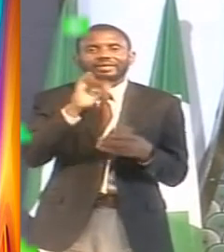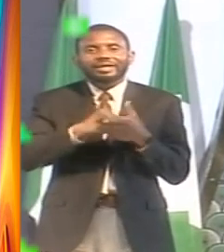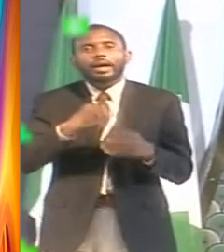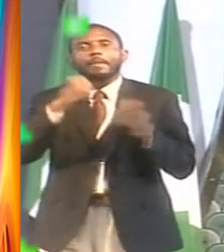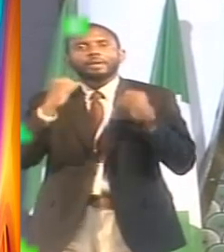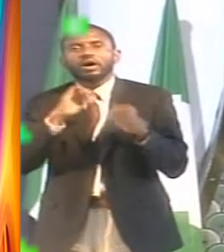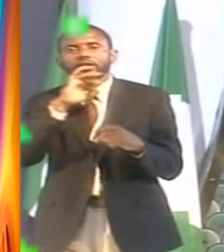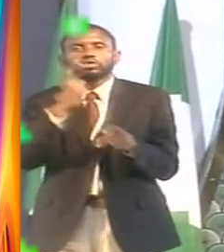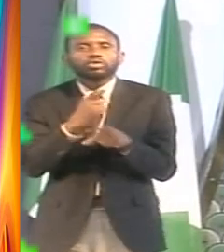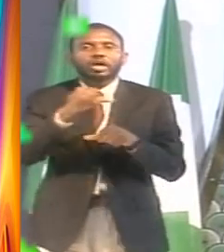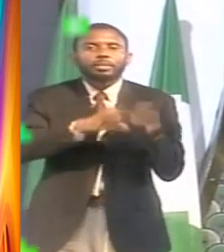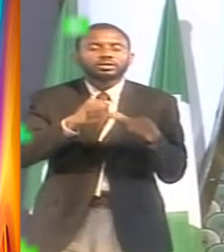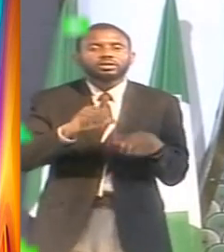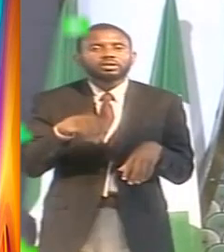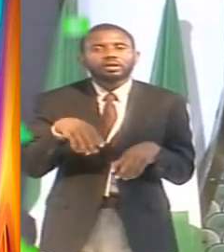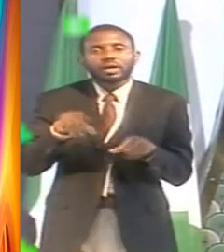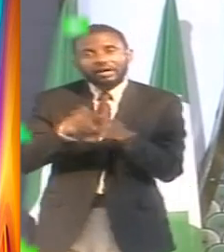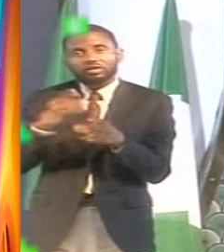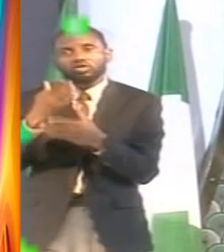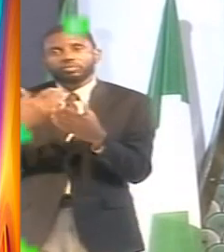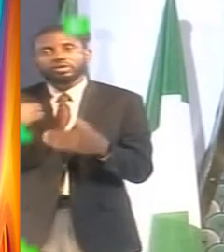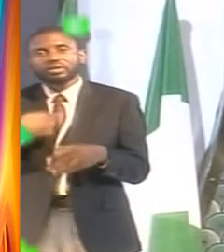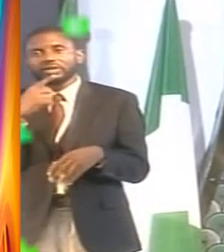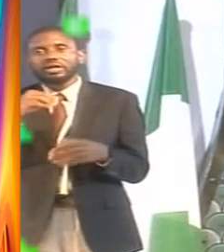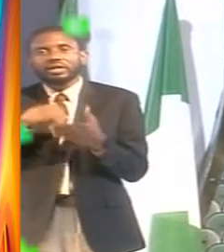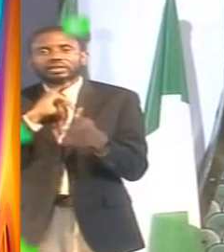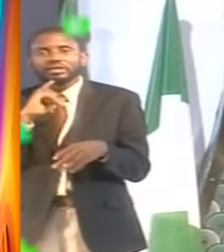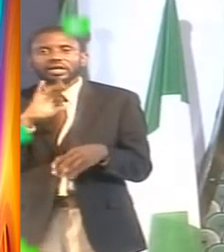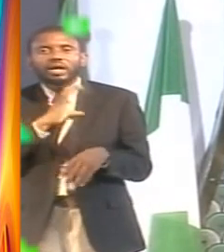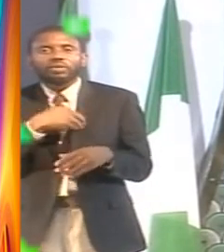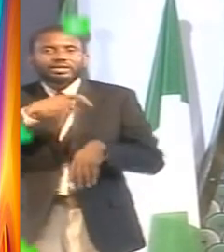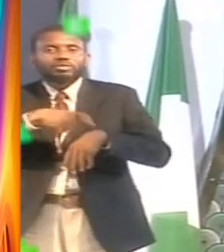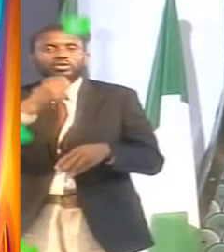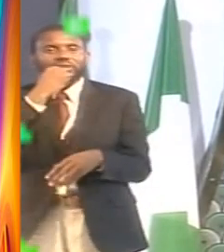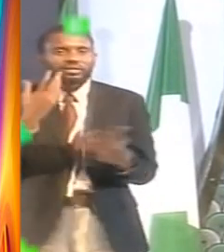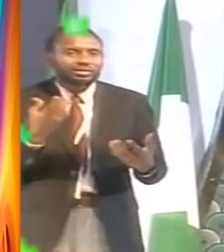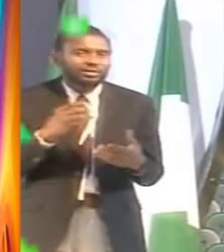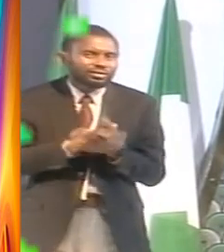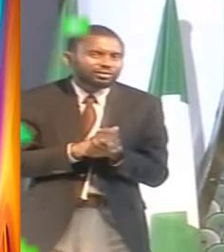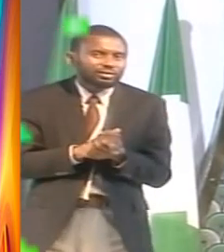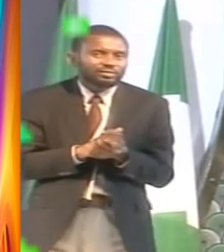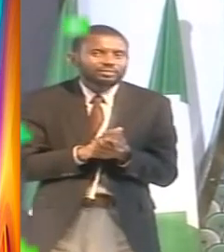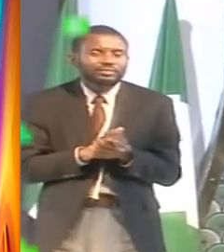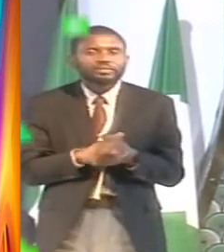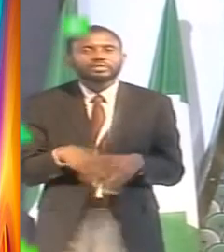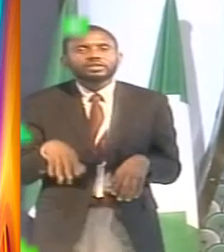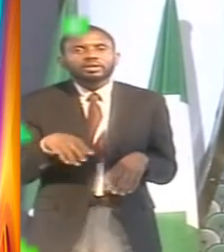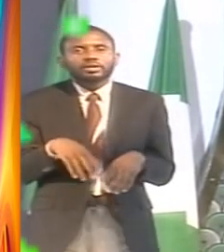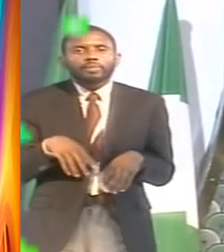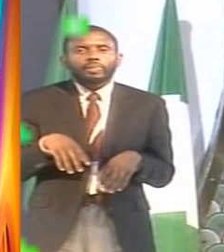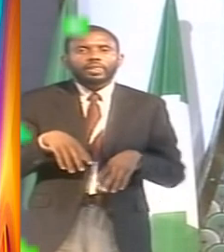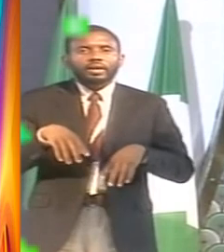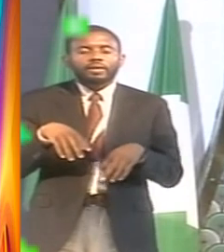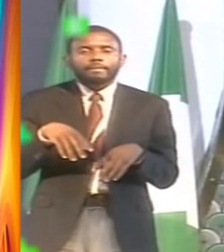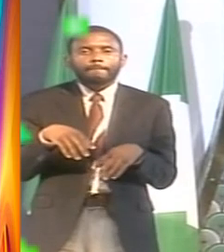somebody said, our turn to eat. Michaela Wrong's book, I know Michaela pretty well. She autographed a copy of her book. But her arguments were most